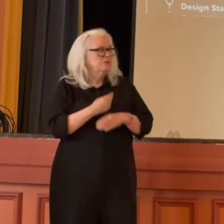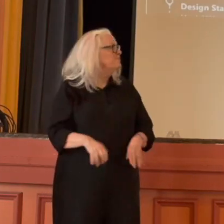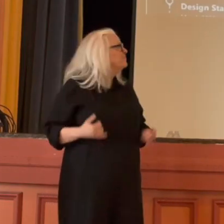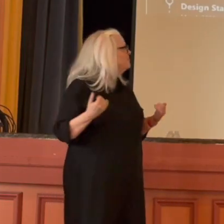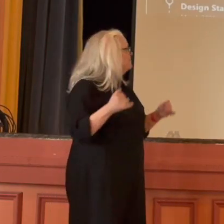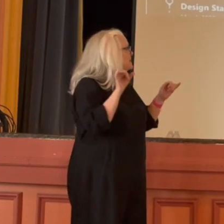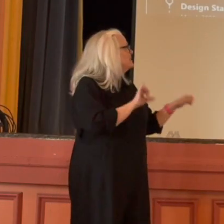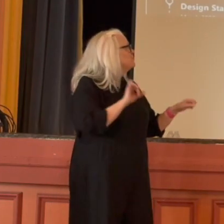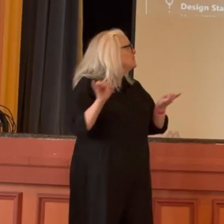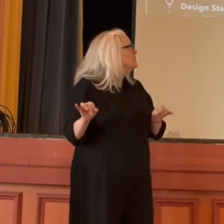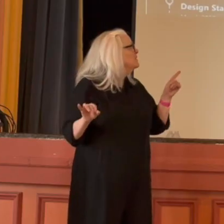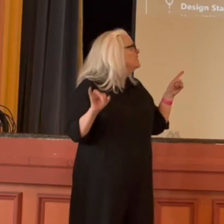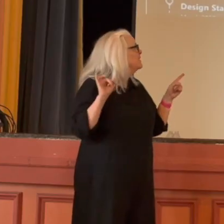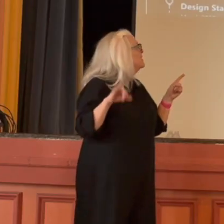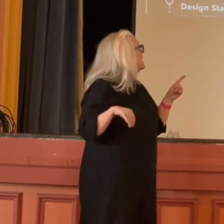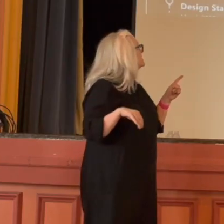Similarly, Smith at Clifford,